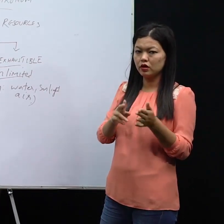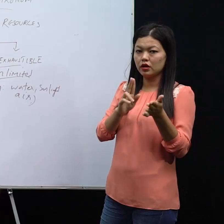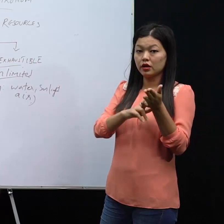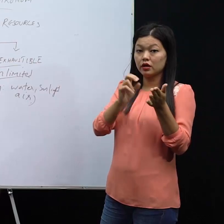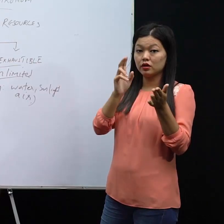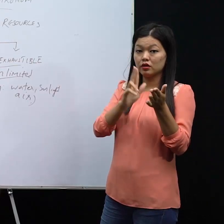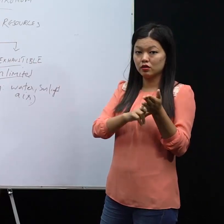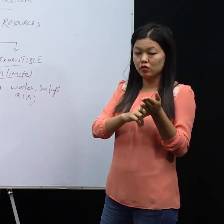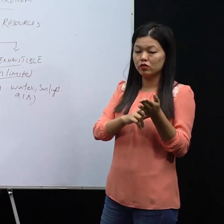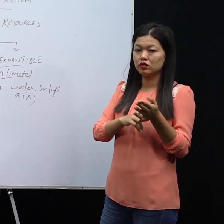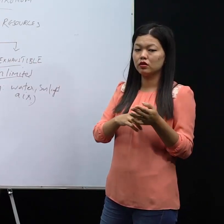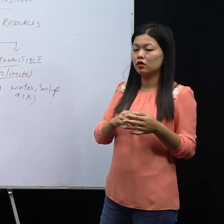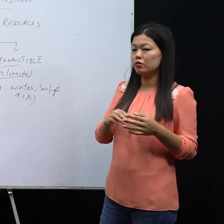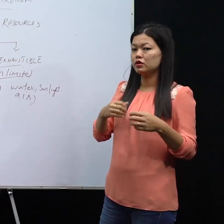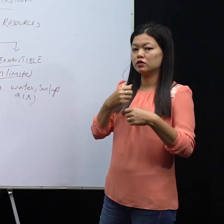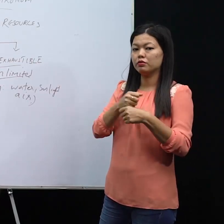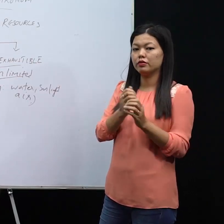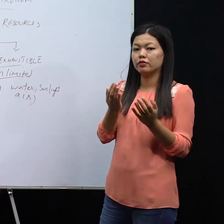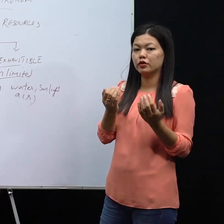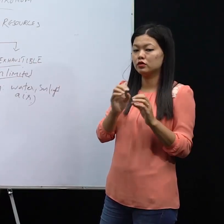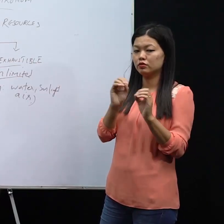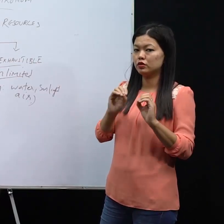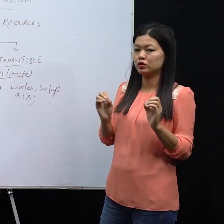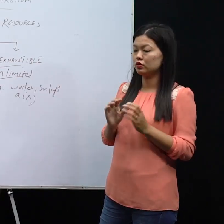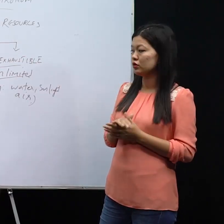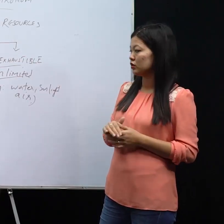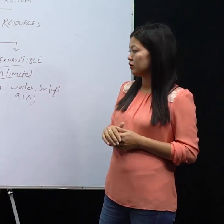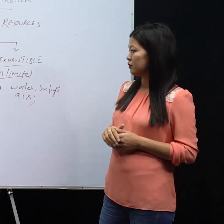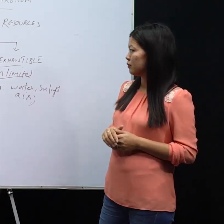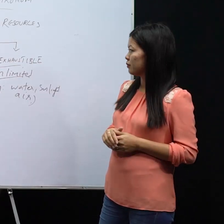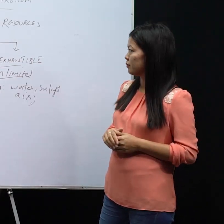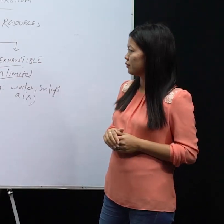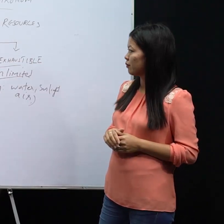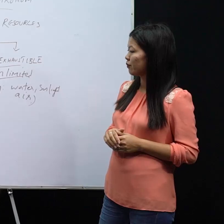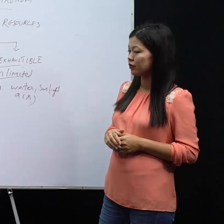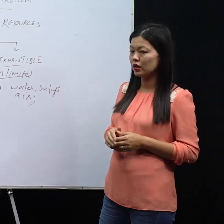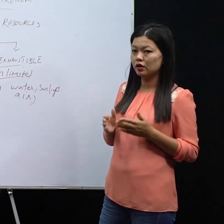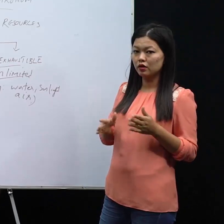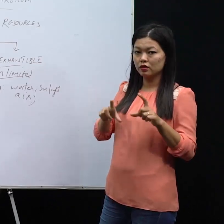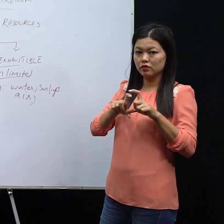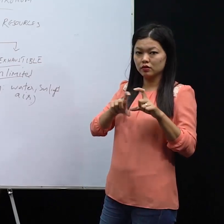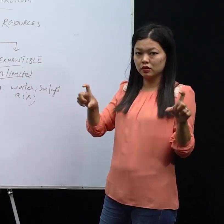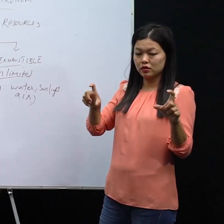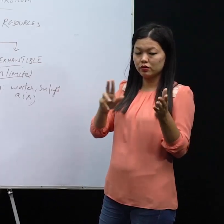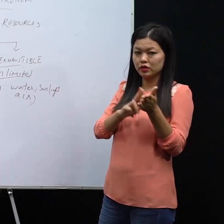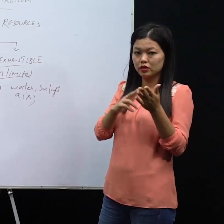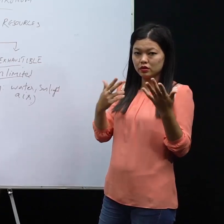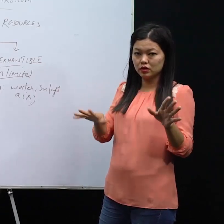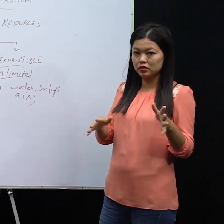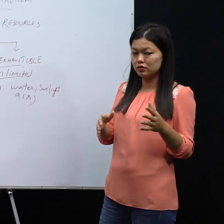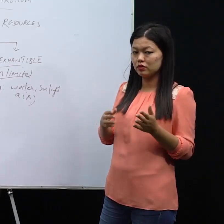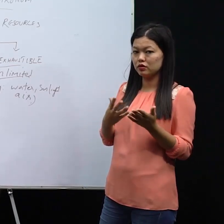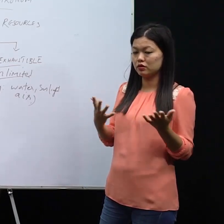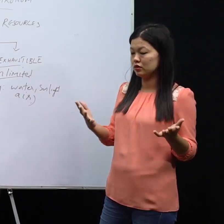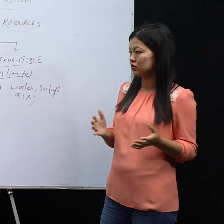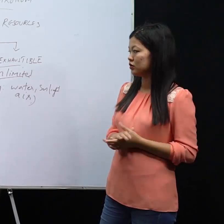will take millions of years. Clear? So now I'm sure you're clear with the natural resources and the two types,